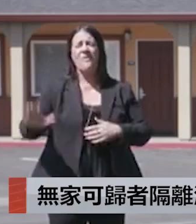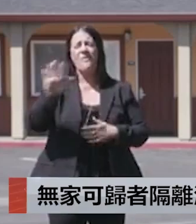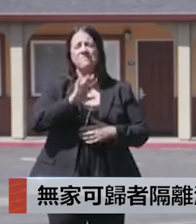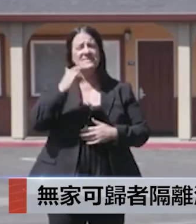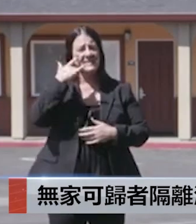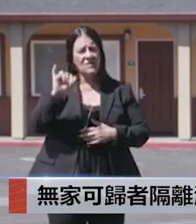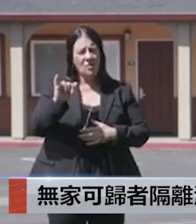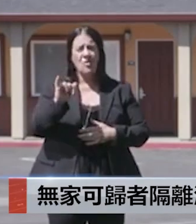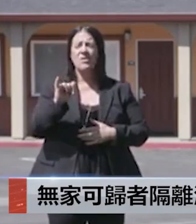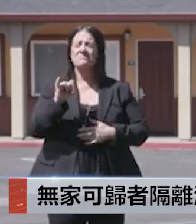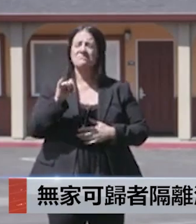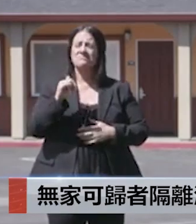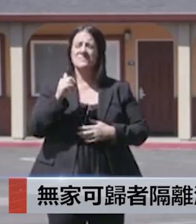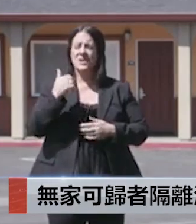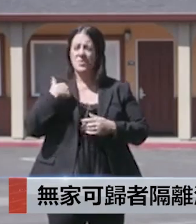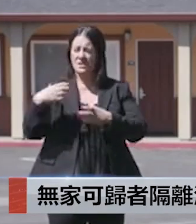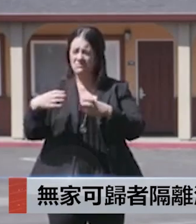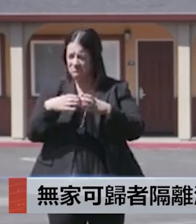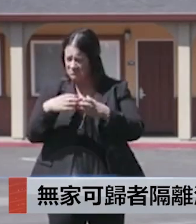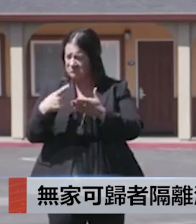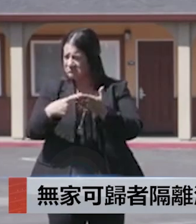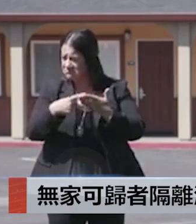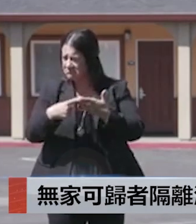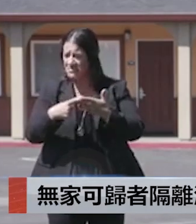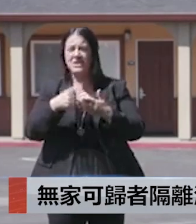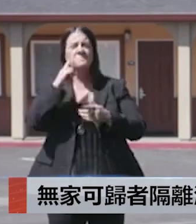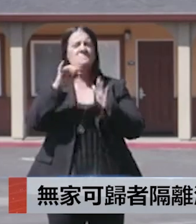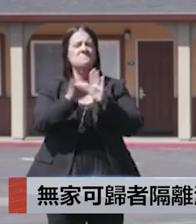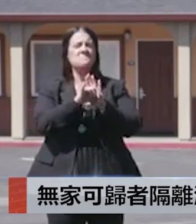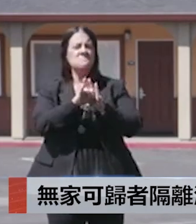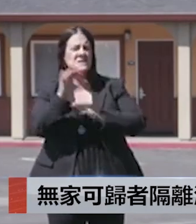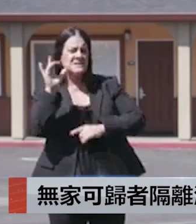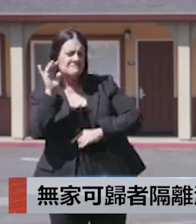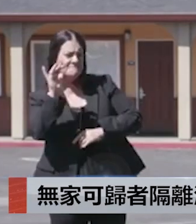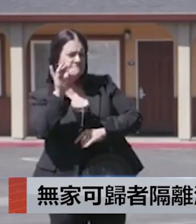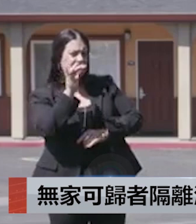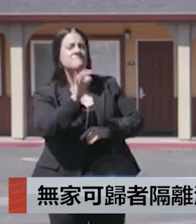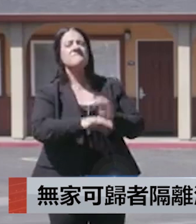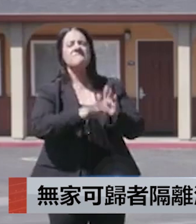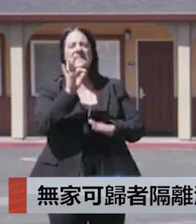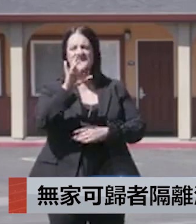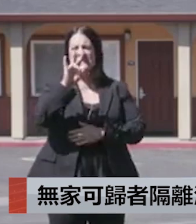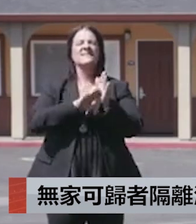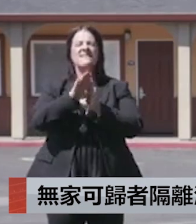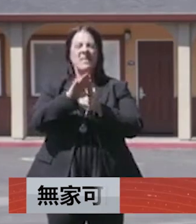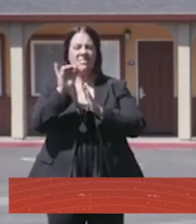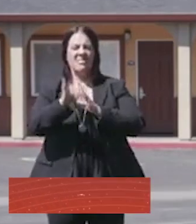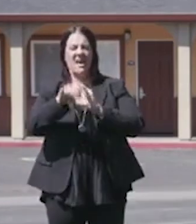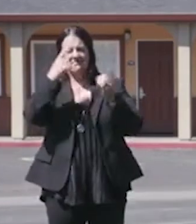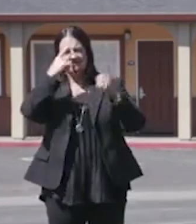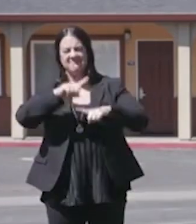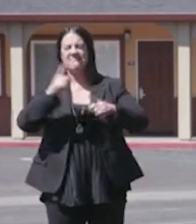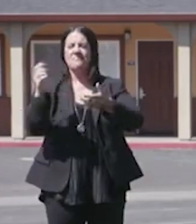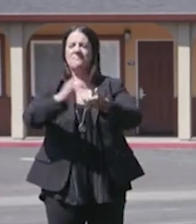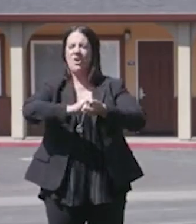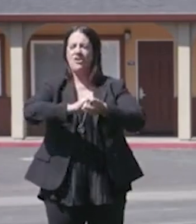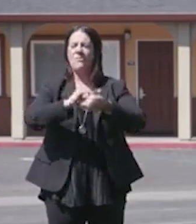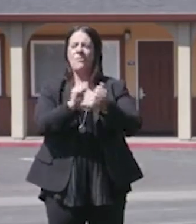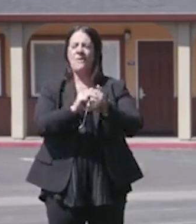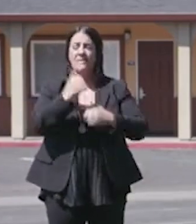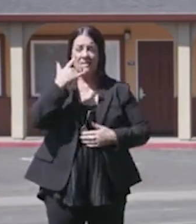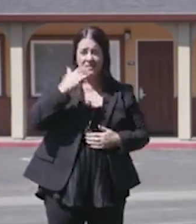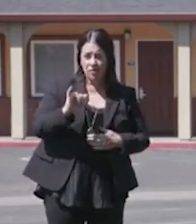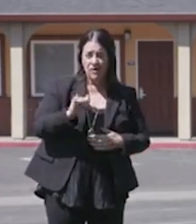that we've identified roughly 7,000 hotel rooms that are now in our possession, where FEMA